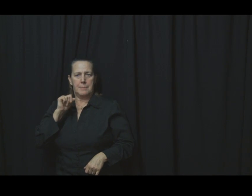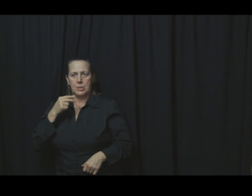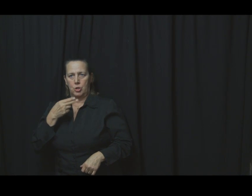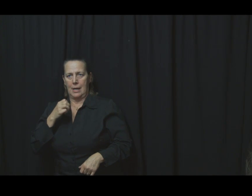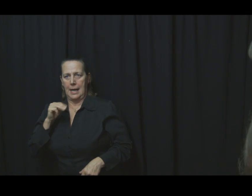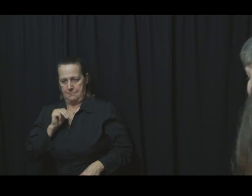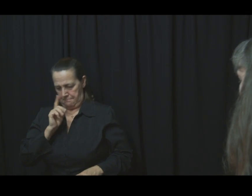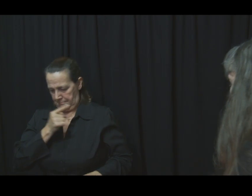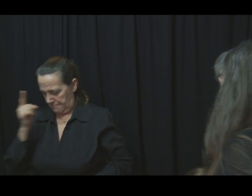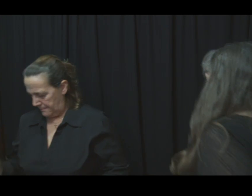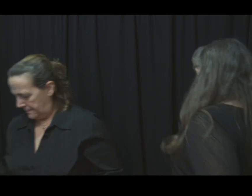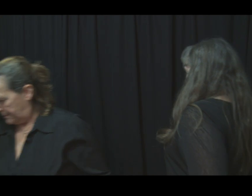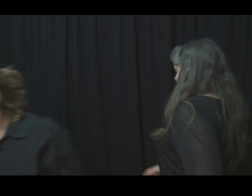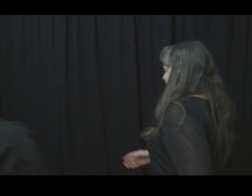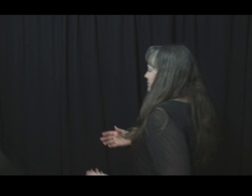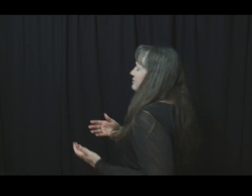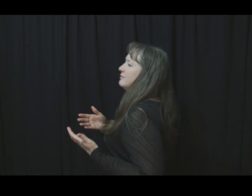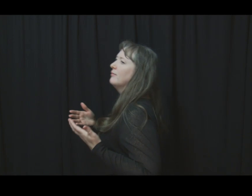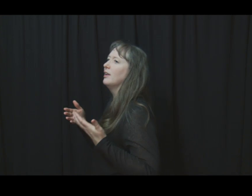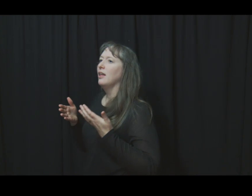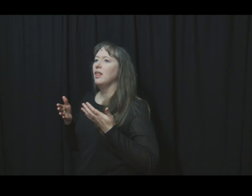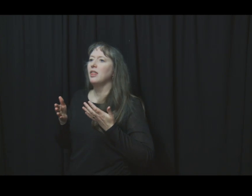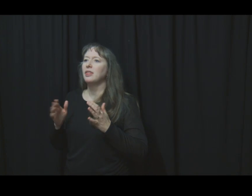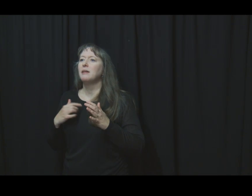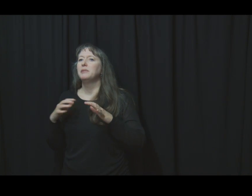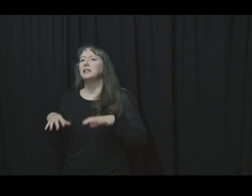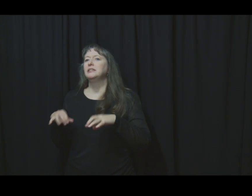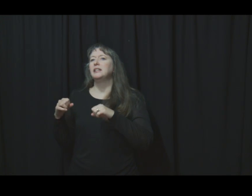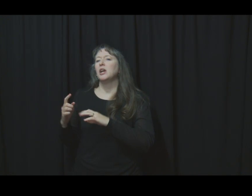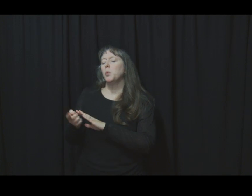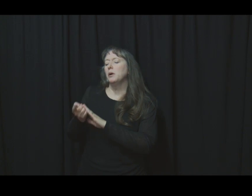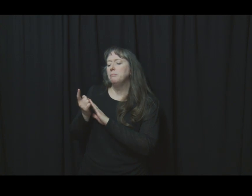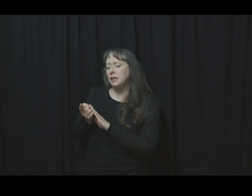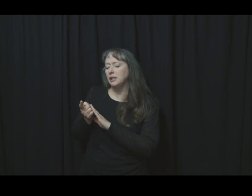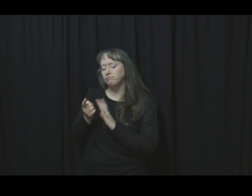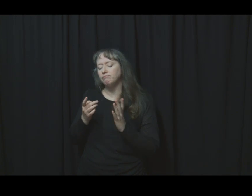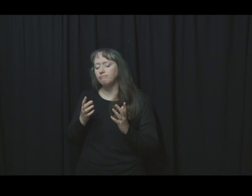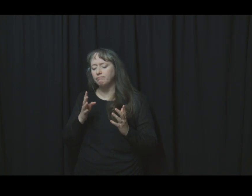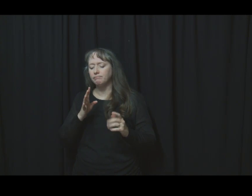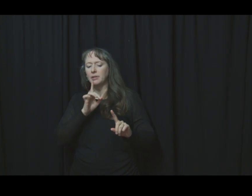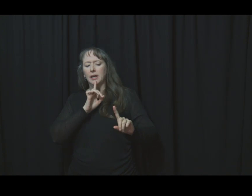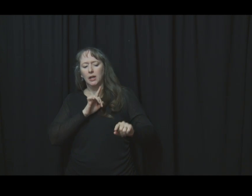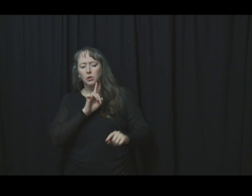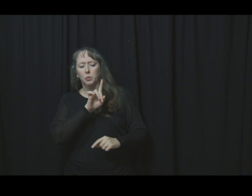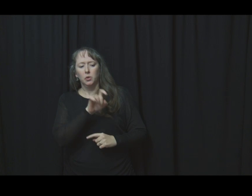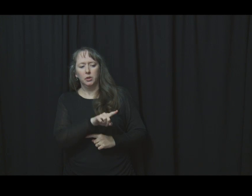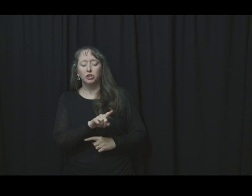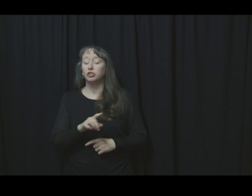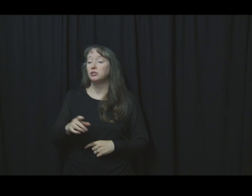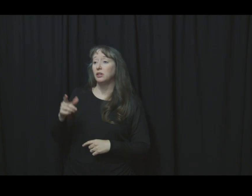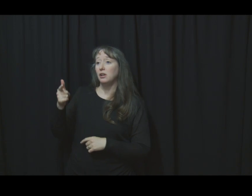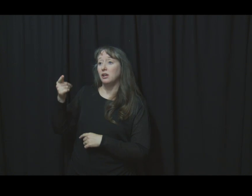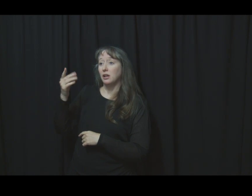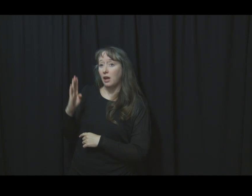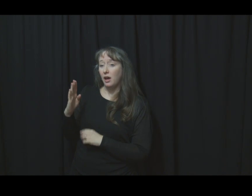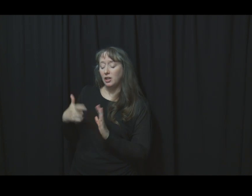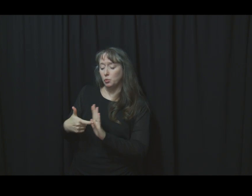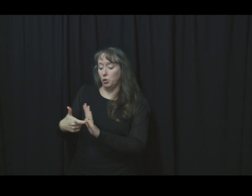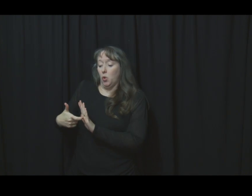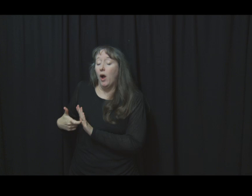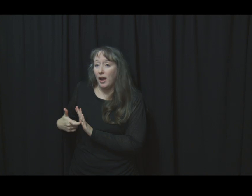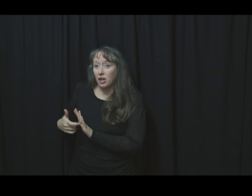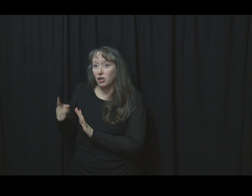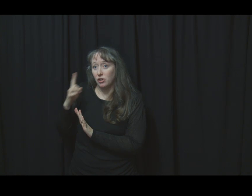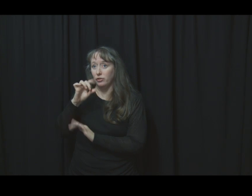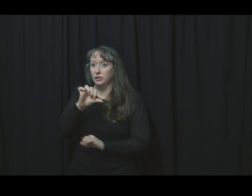take the minute to address the question. Let me just say this. My answer would be God is necessary for science. In fact, you talked